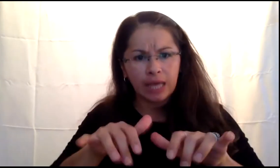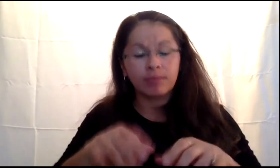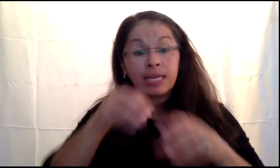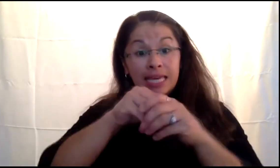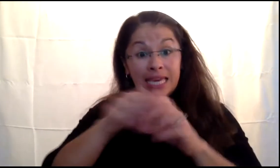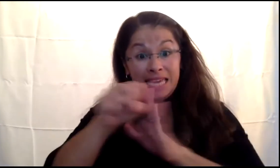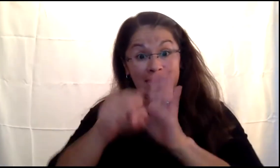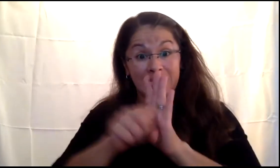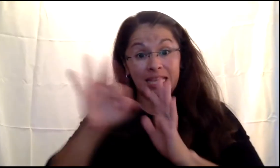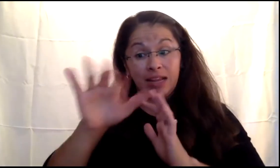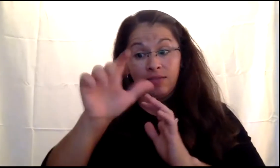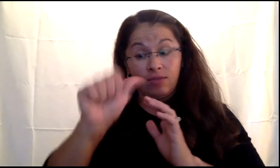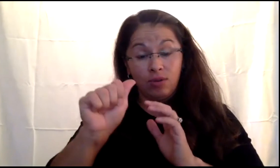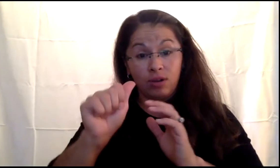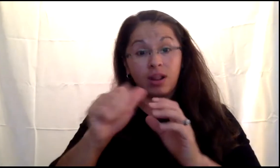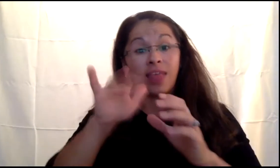protected both at public and private universities?